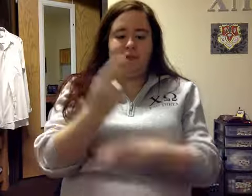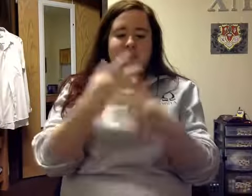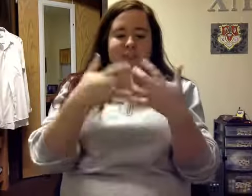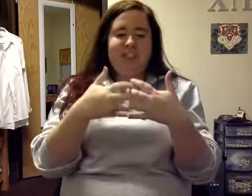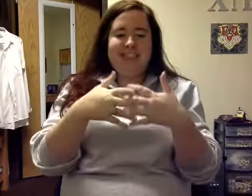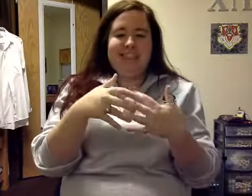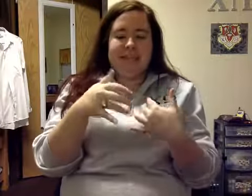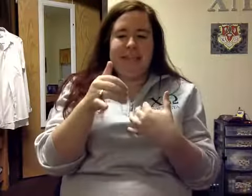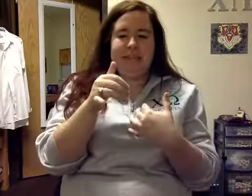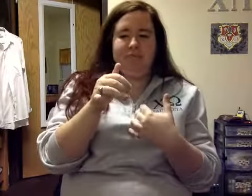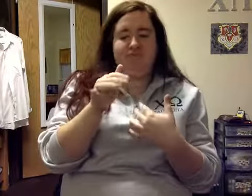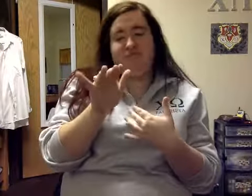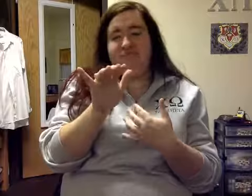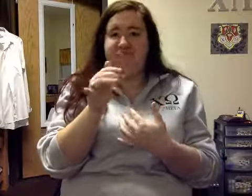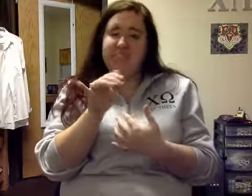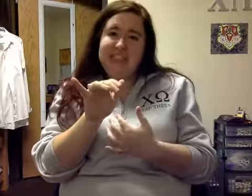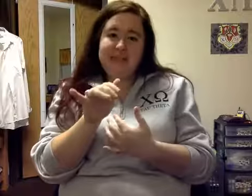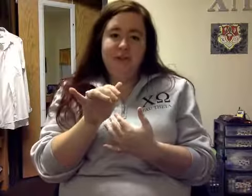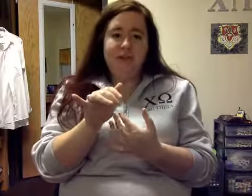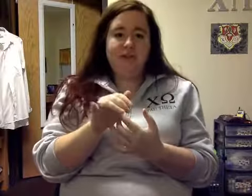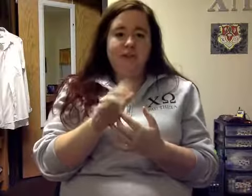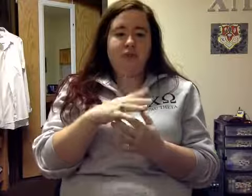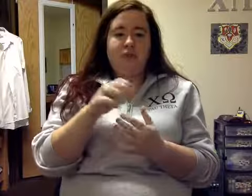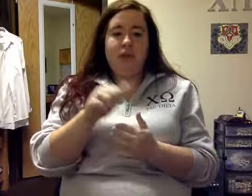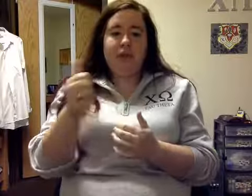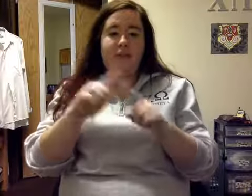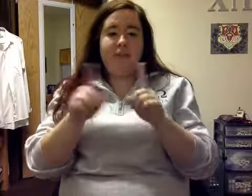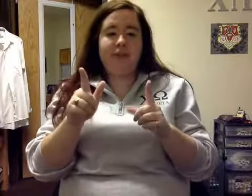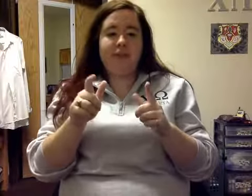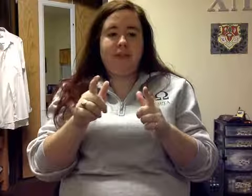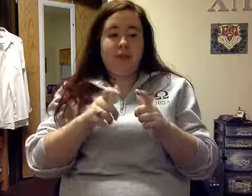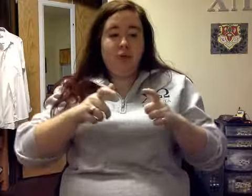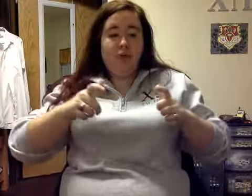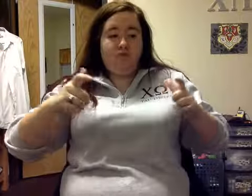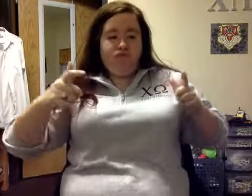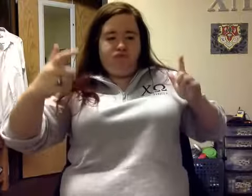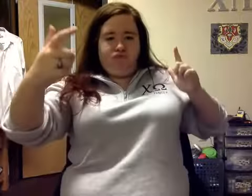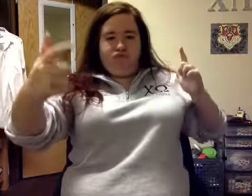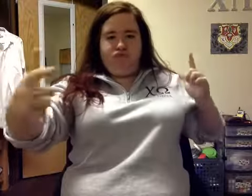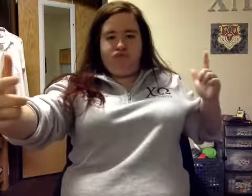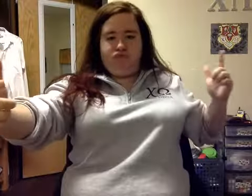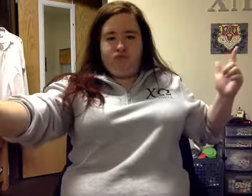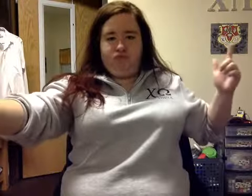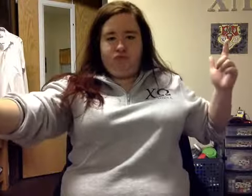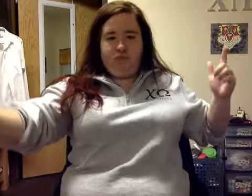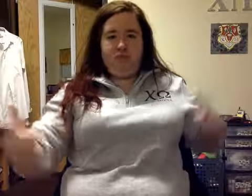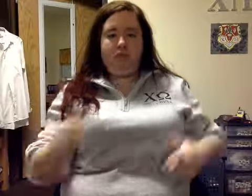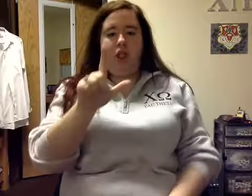it's obviously a little bit larger and longer. It's also articulated at the end. It's very soft